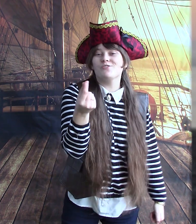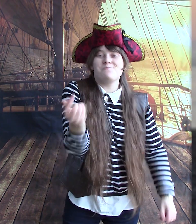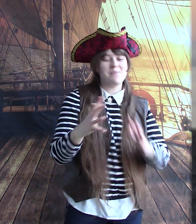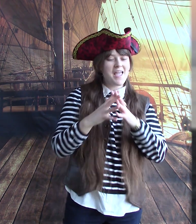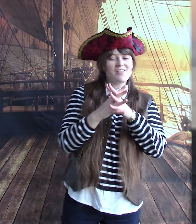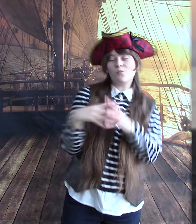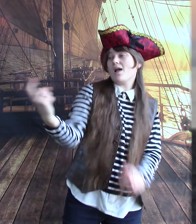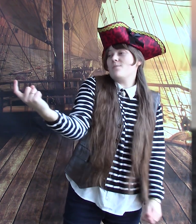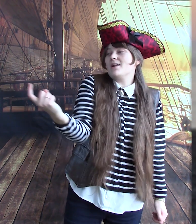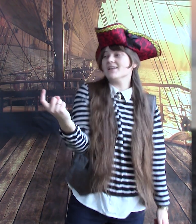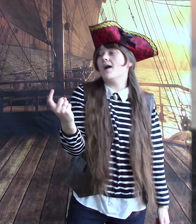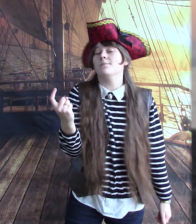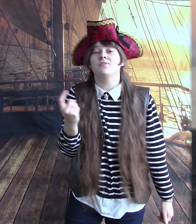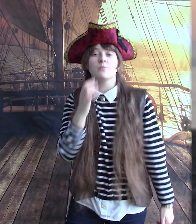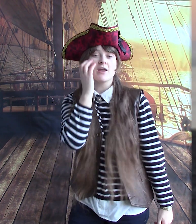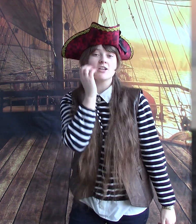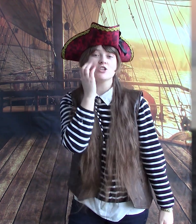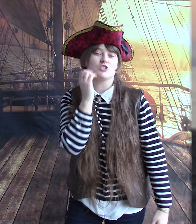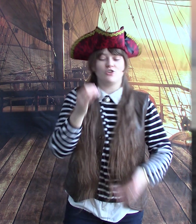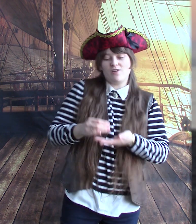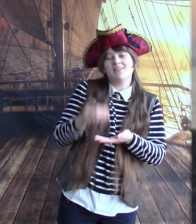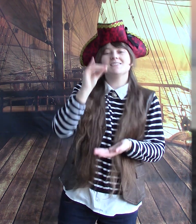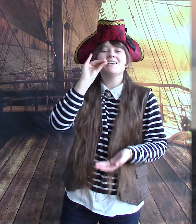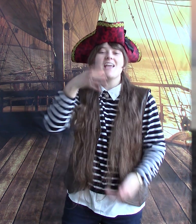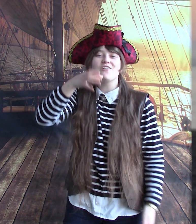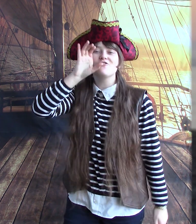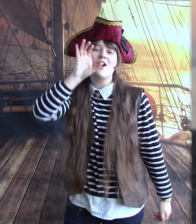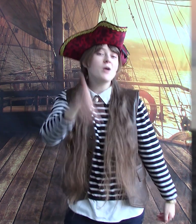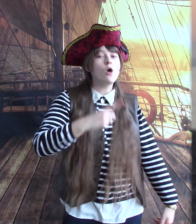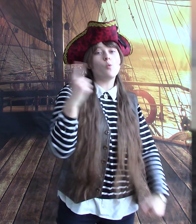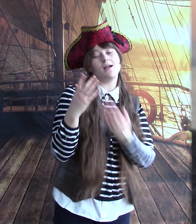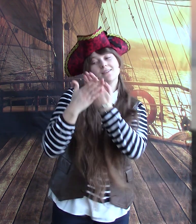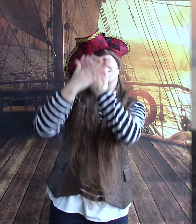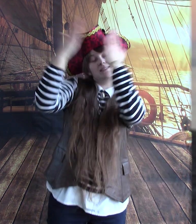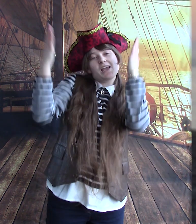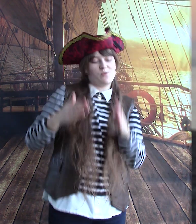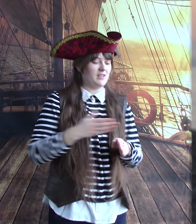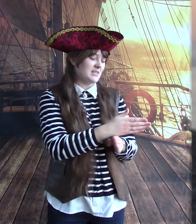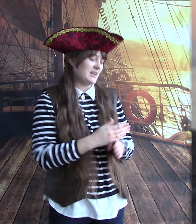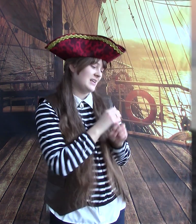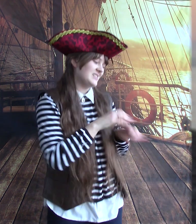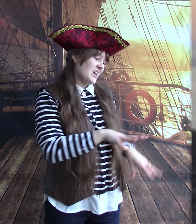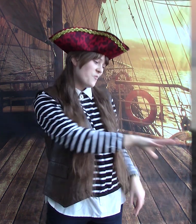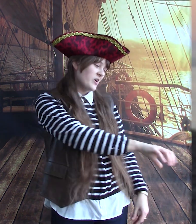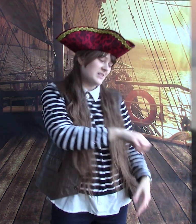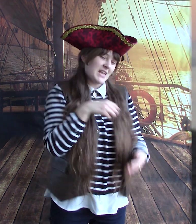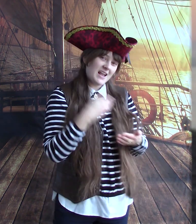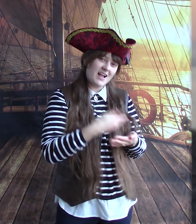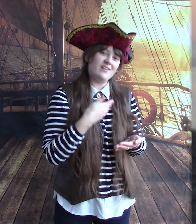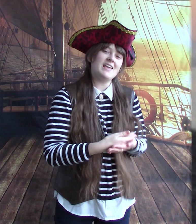may the willow man come To bring us sugar and tea and rum One day when the tonguing is done We'll take our